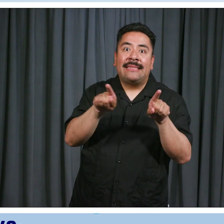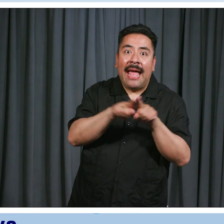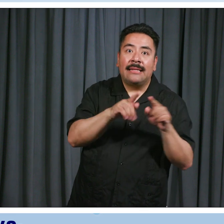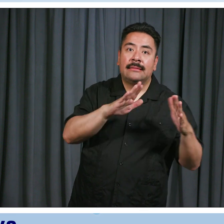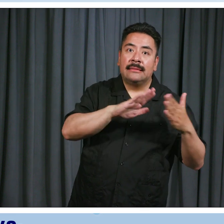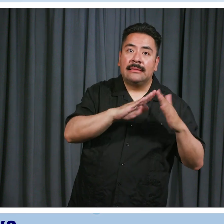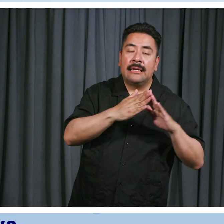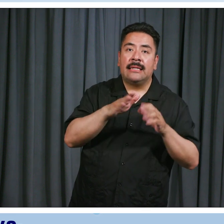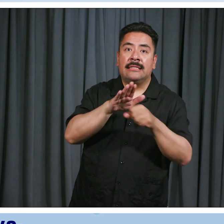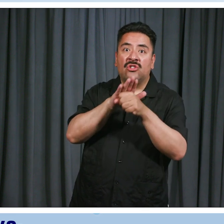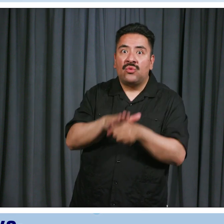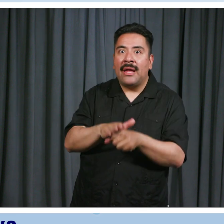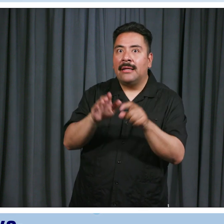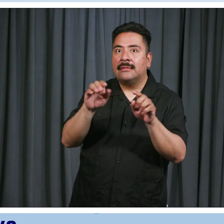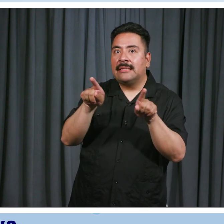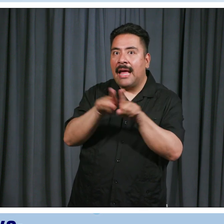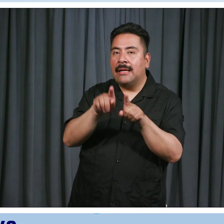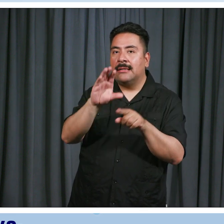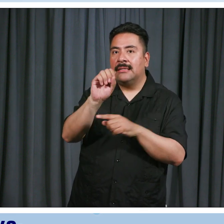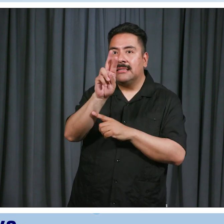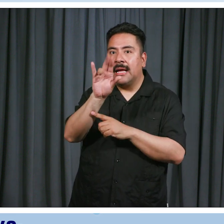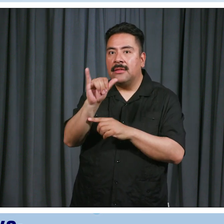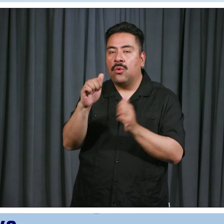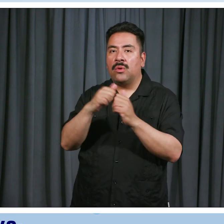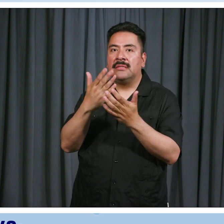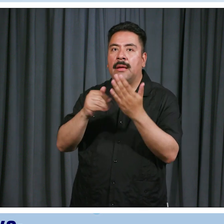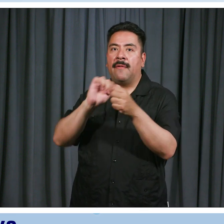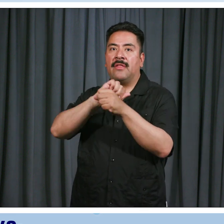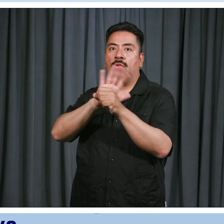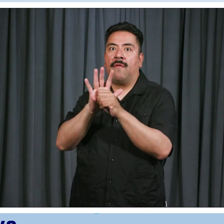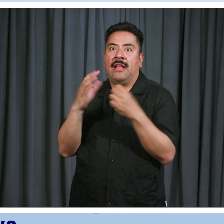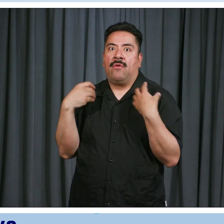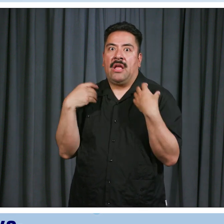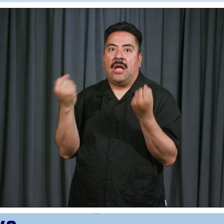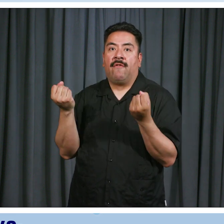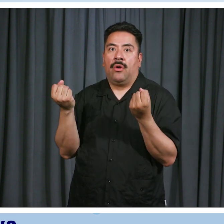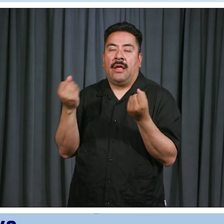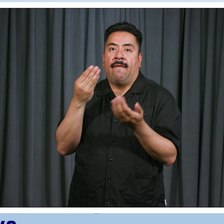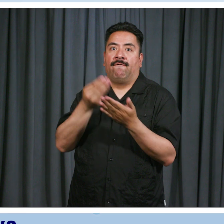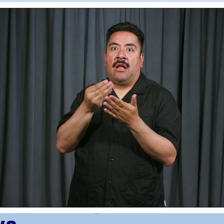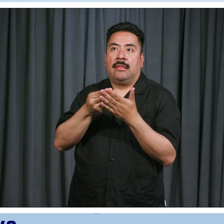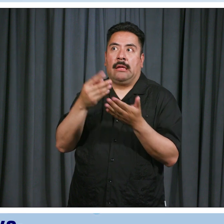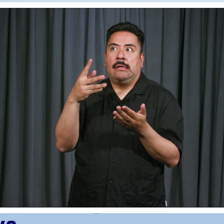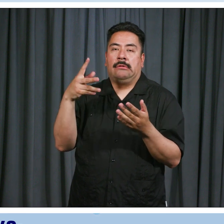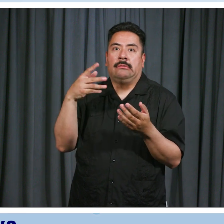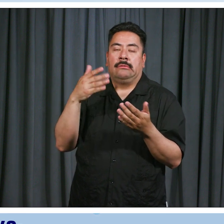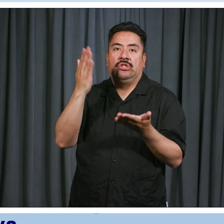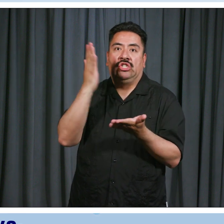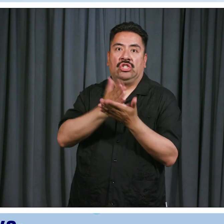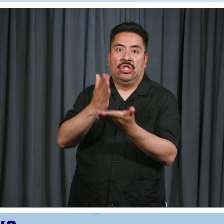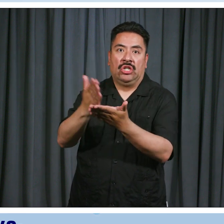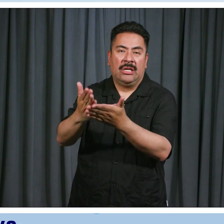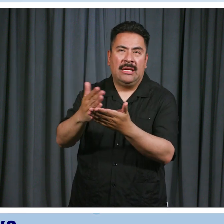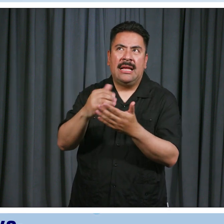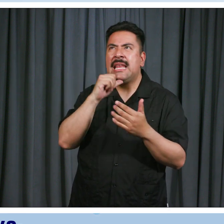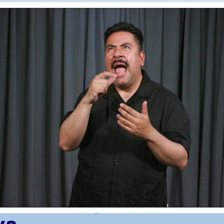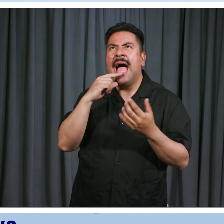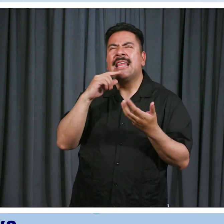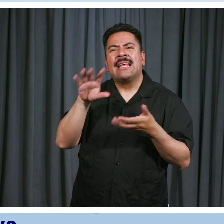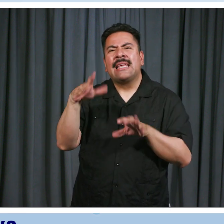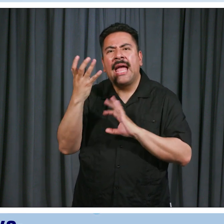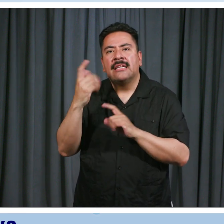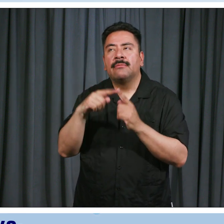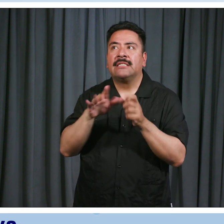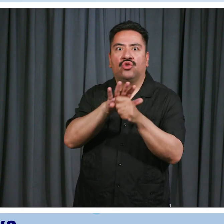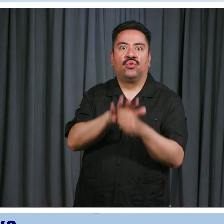of the funding going, the federal COVID recovery funding going away anyways. And so there's been, I wouldn't say chaos, but stress